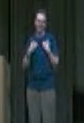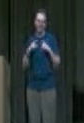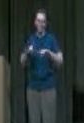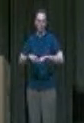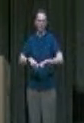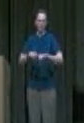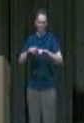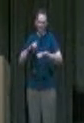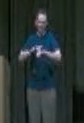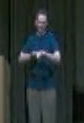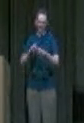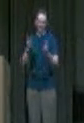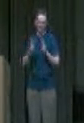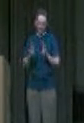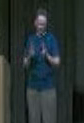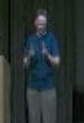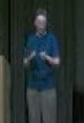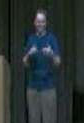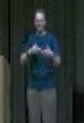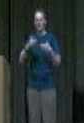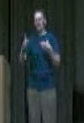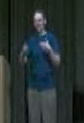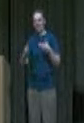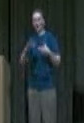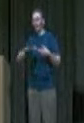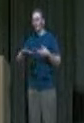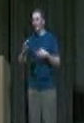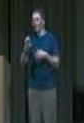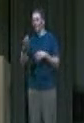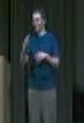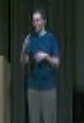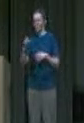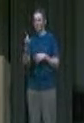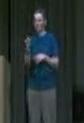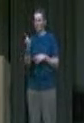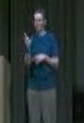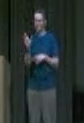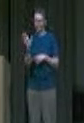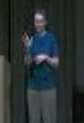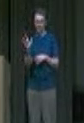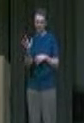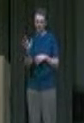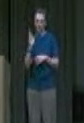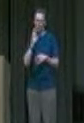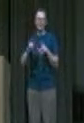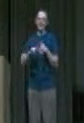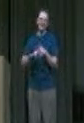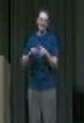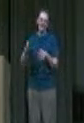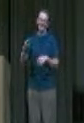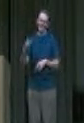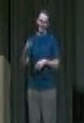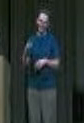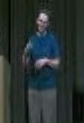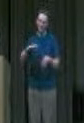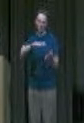demobilization period for winter, and then in approximately March of 2025, that'll be the second dredge